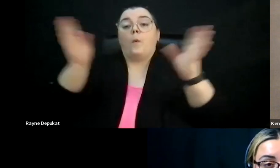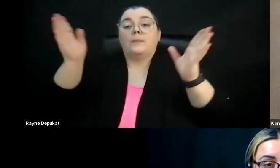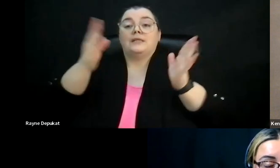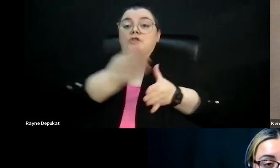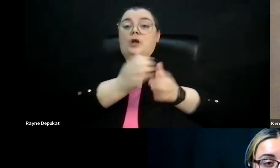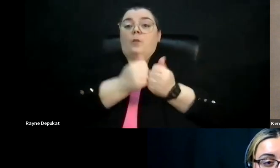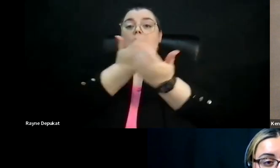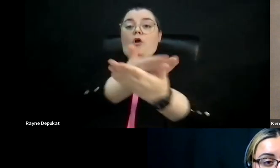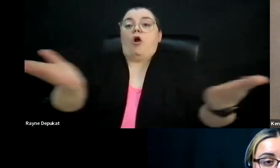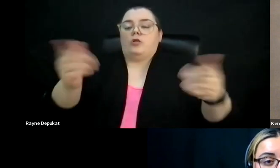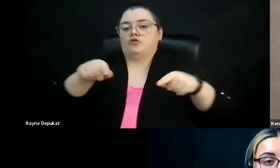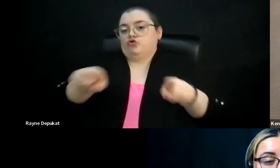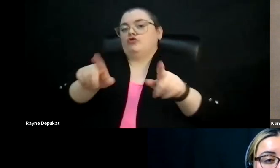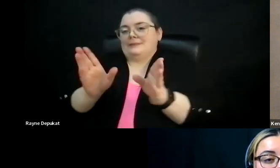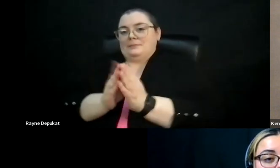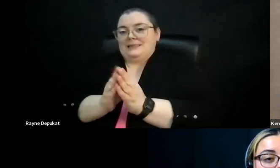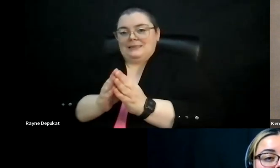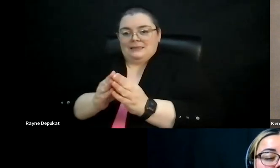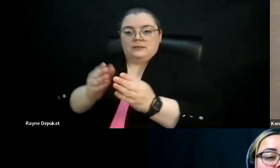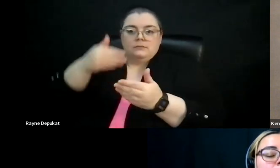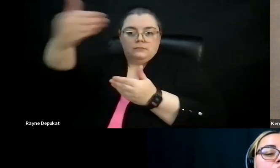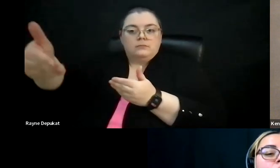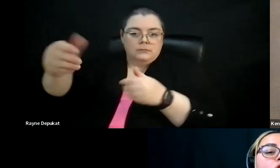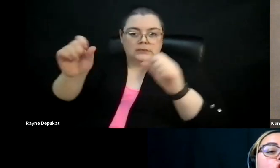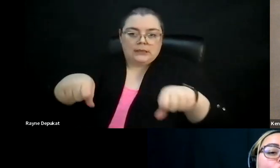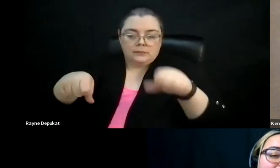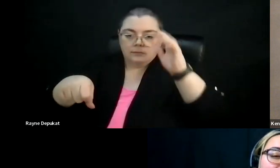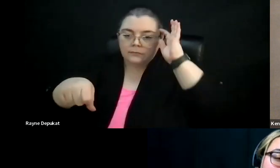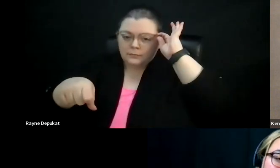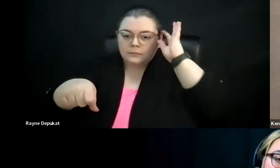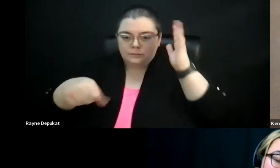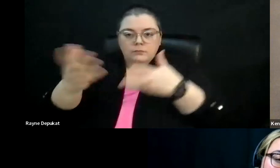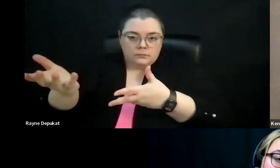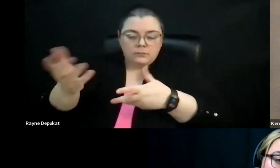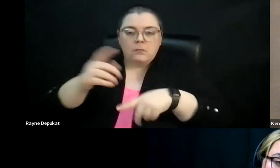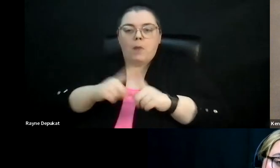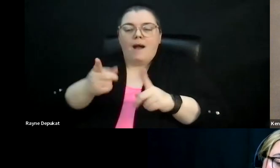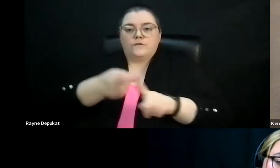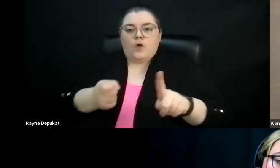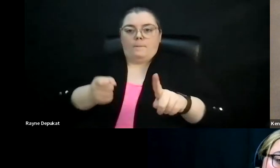But I can open it and share it with you all during the next meeting. I could do that.